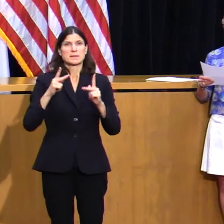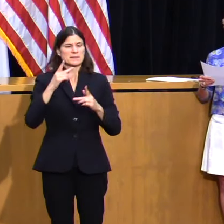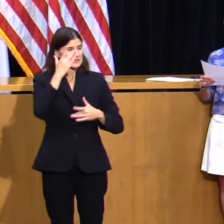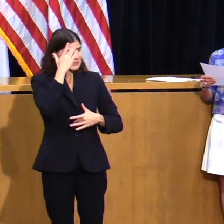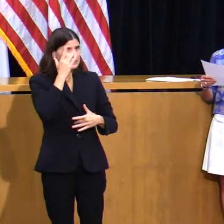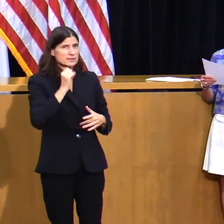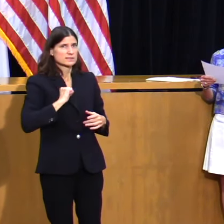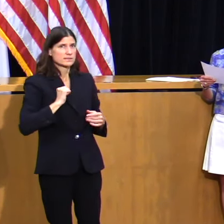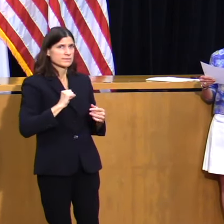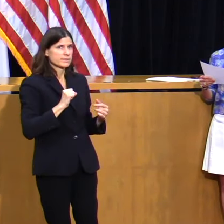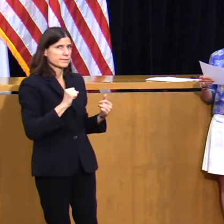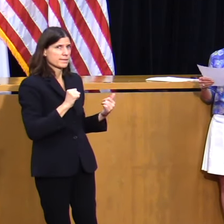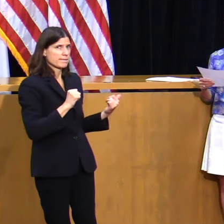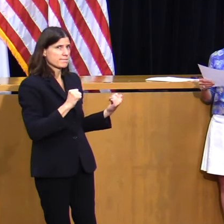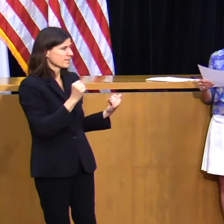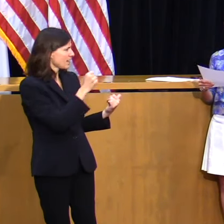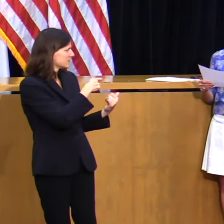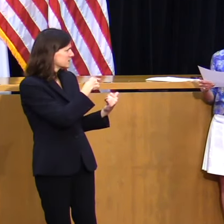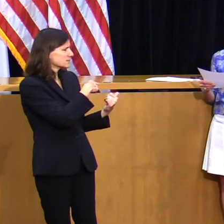flu?